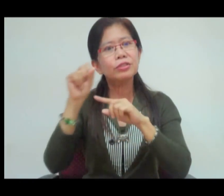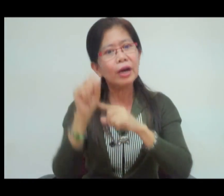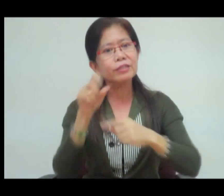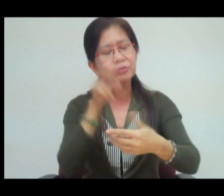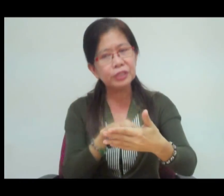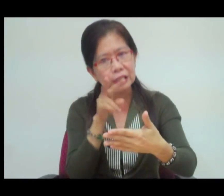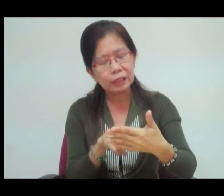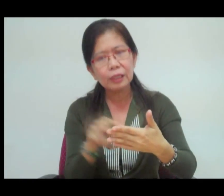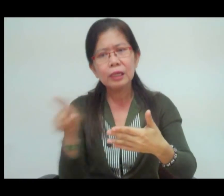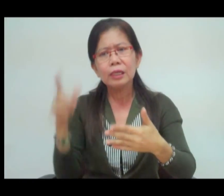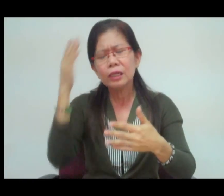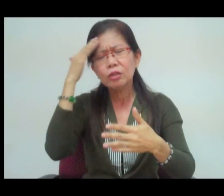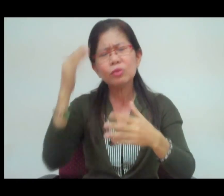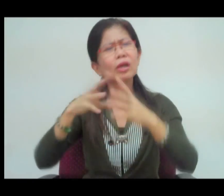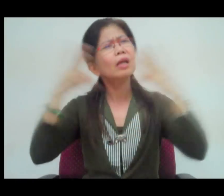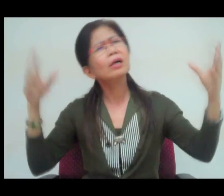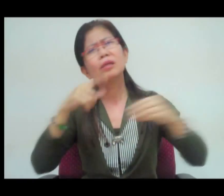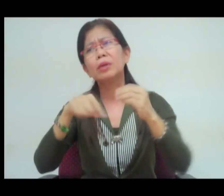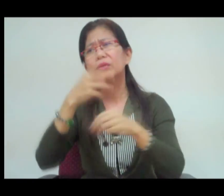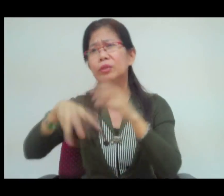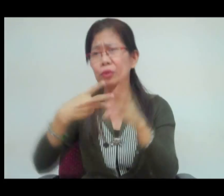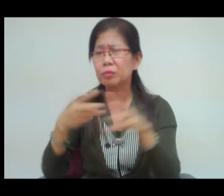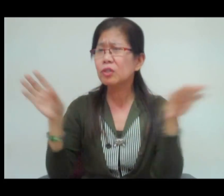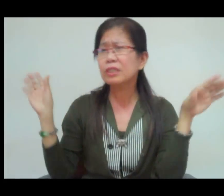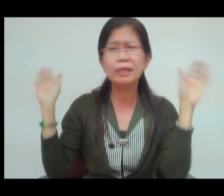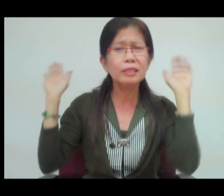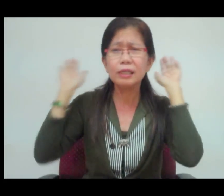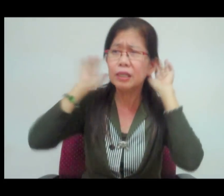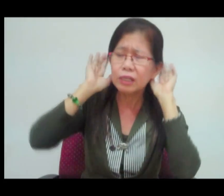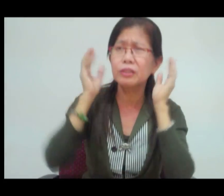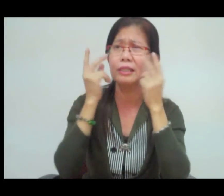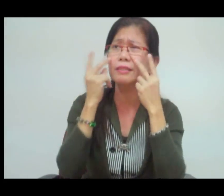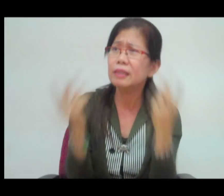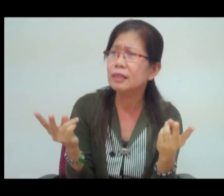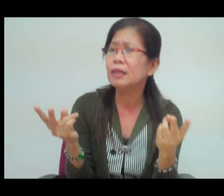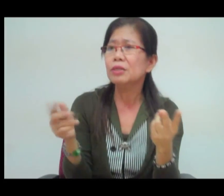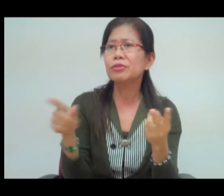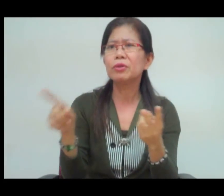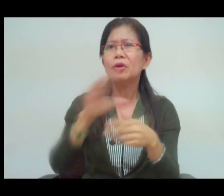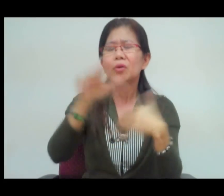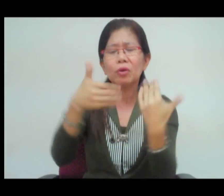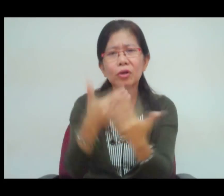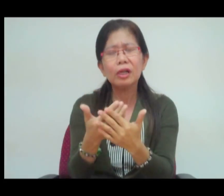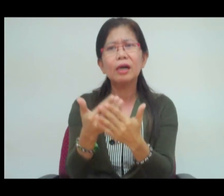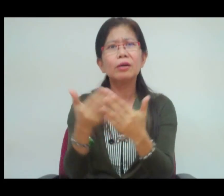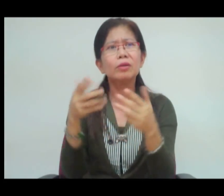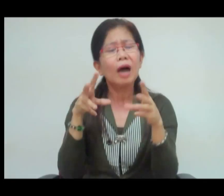starts reading, he knows a lot about the world because he can hear, he can see. So all